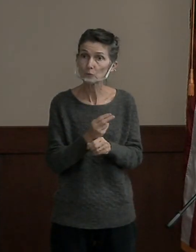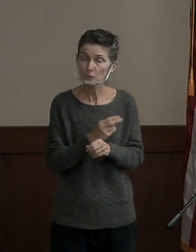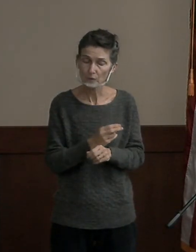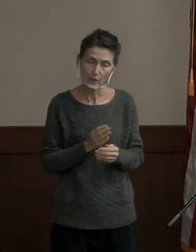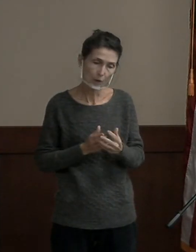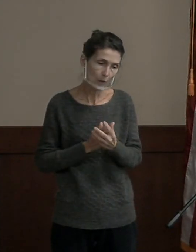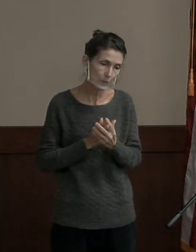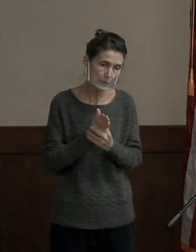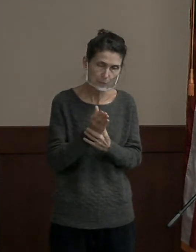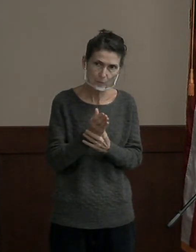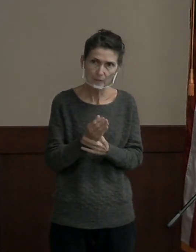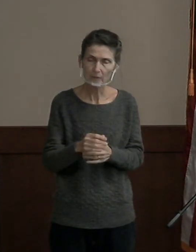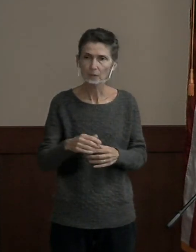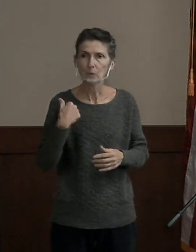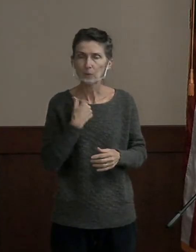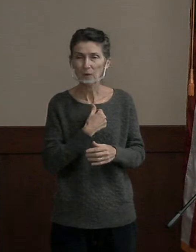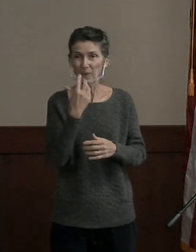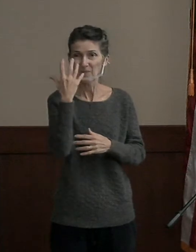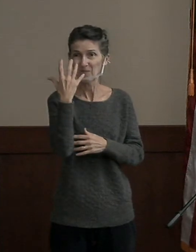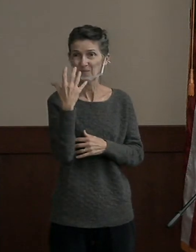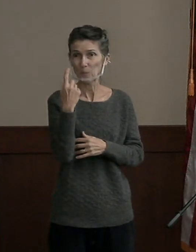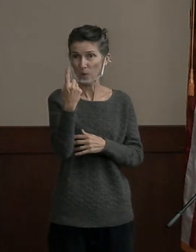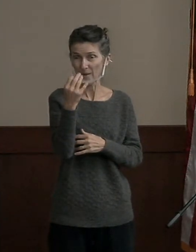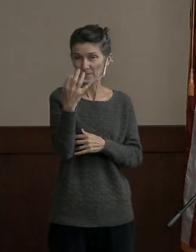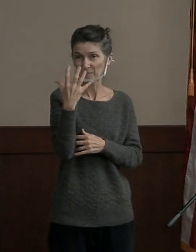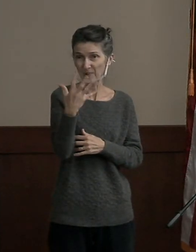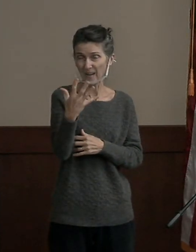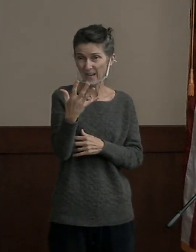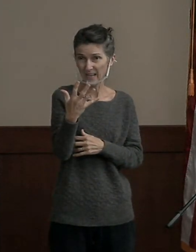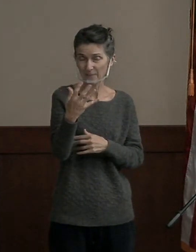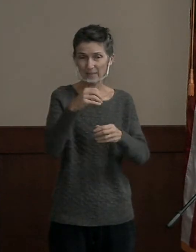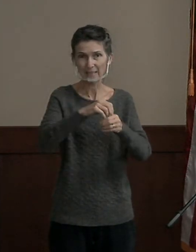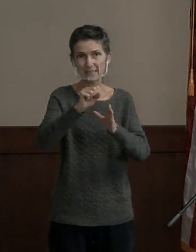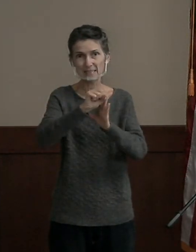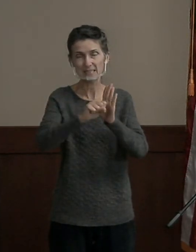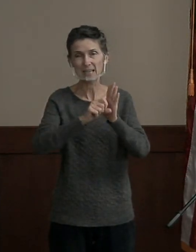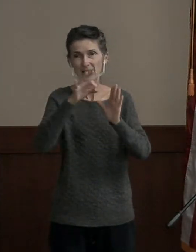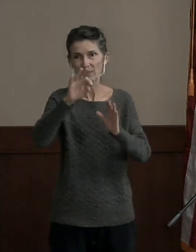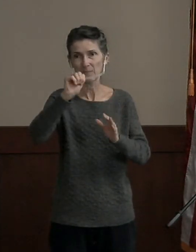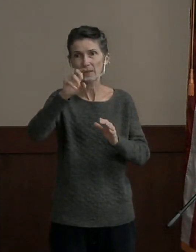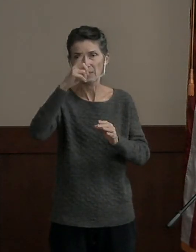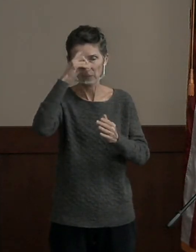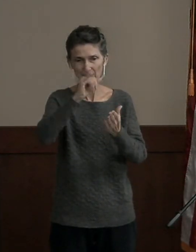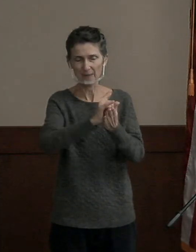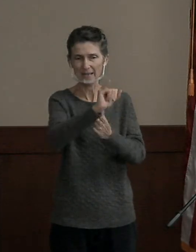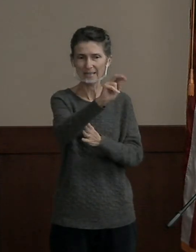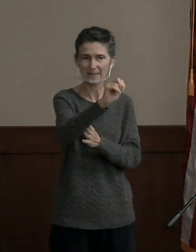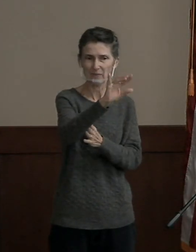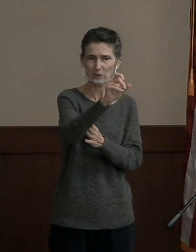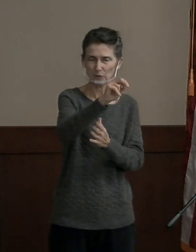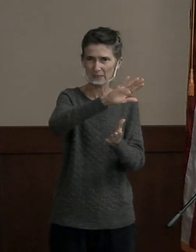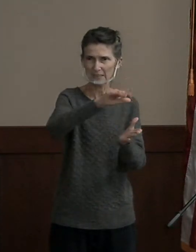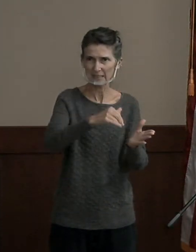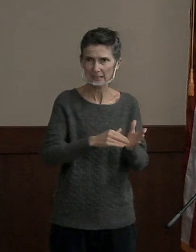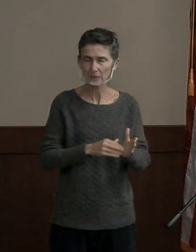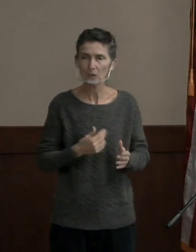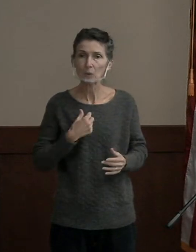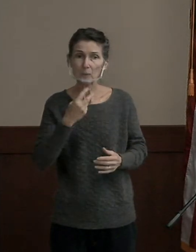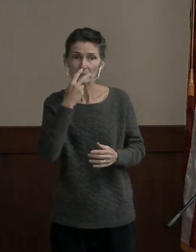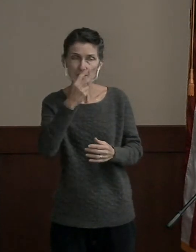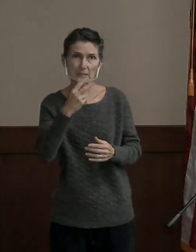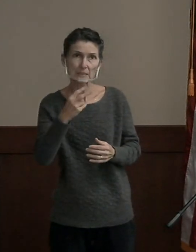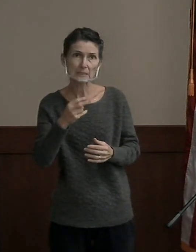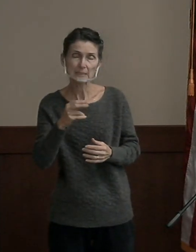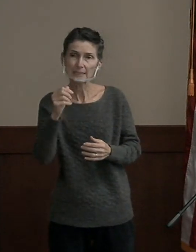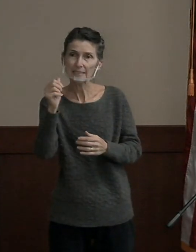all throughout. We're one of 5 regional infusion centers in the state of Maryland for Washington County and Frederick County. So we're seeing almost